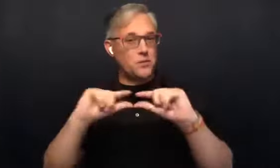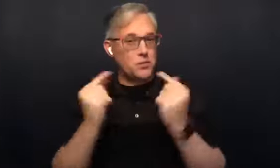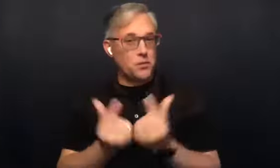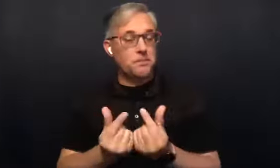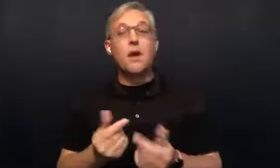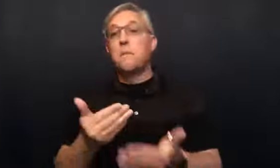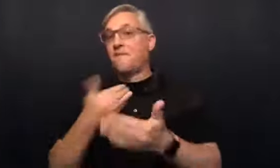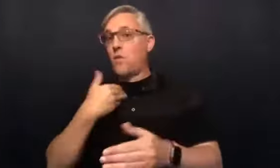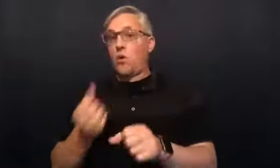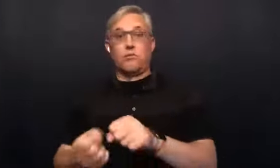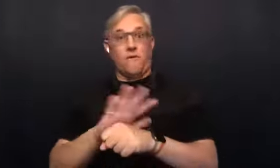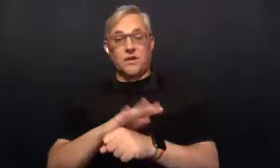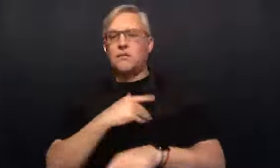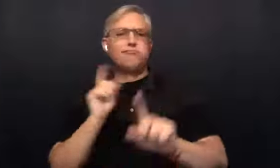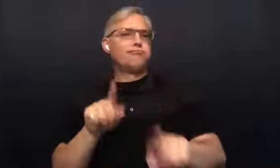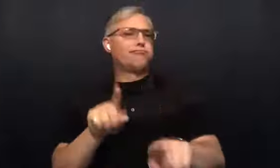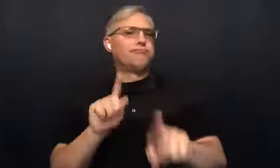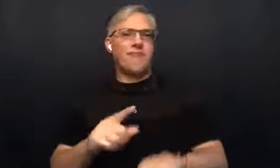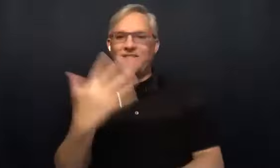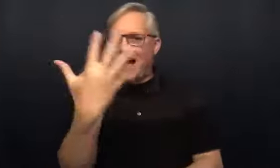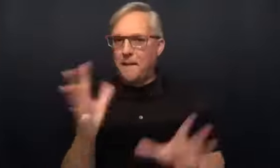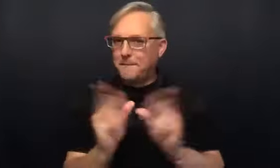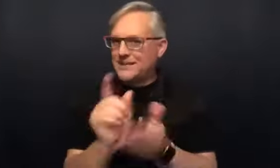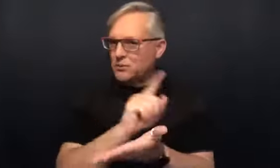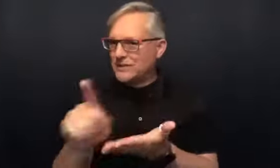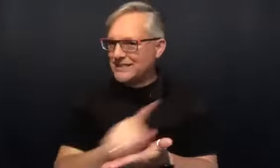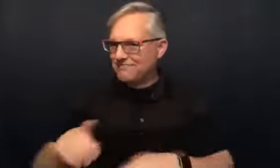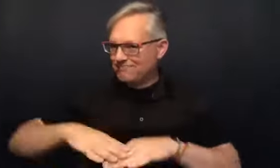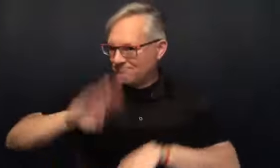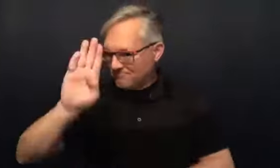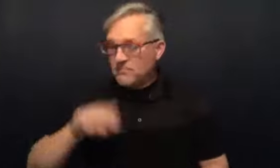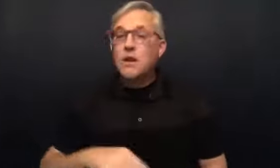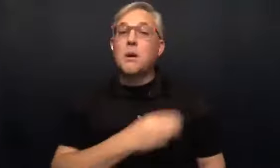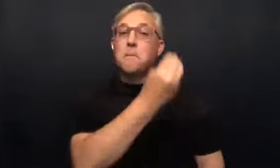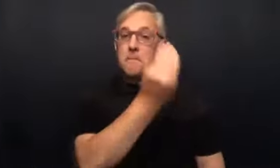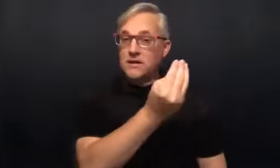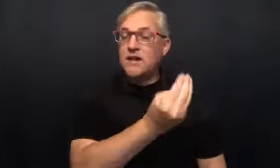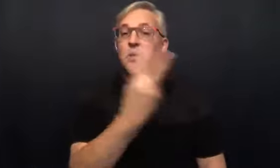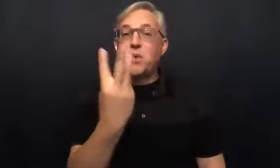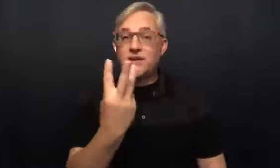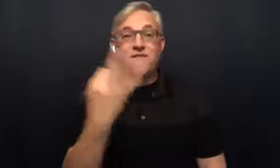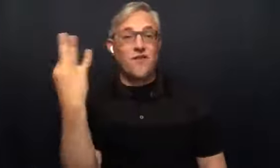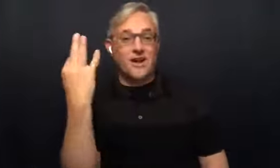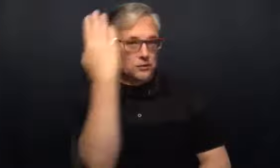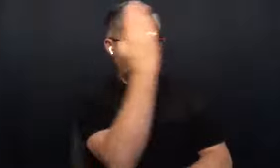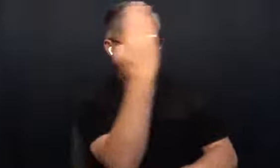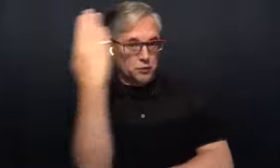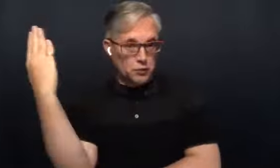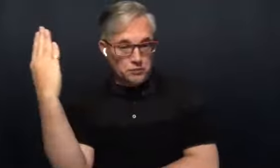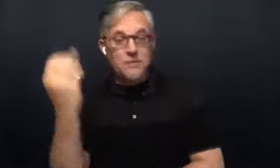5 meetings a week. I like to go to Monday, Wednesday, and Friday noon meetings, Saturday mornings at 8:30, and then I moonlight